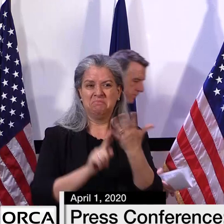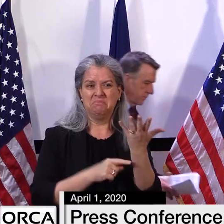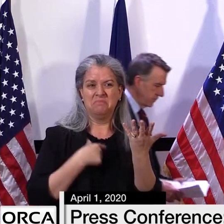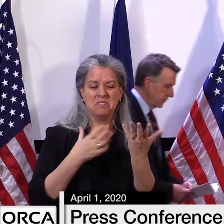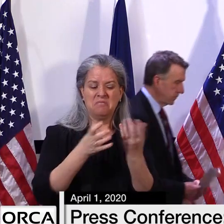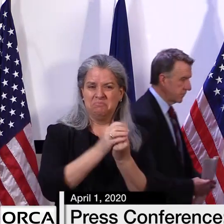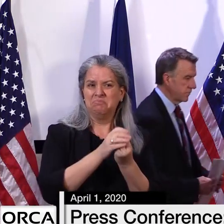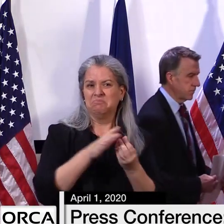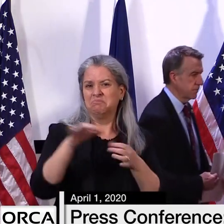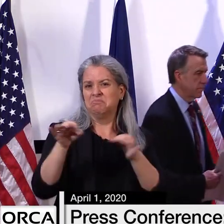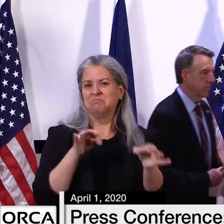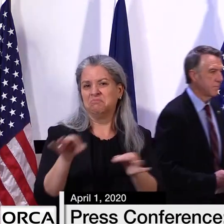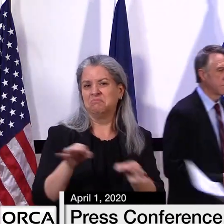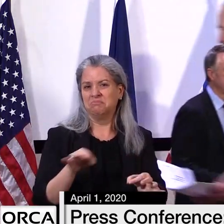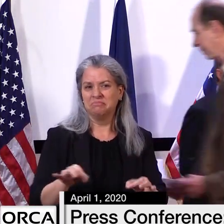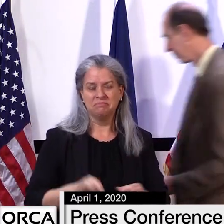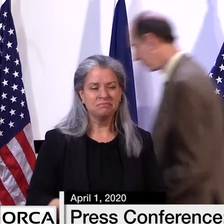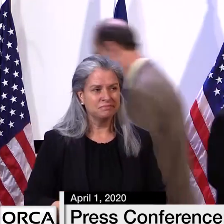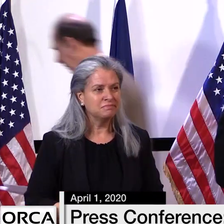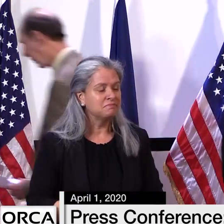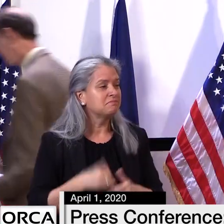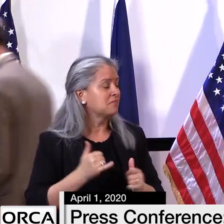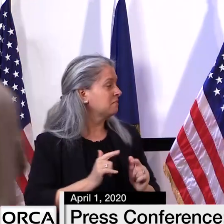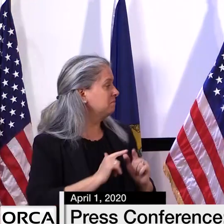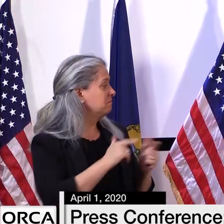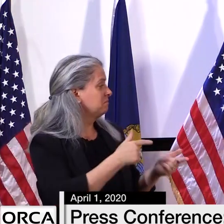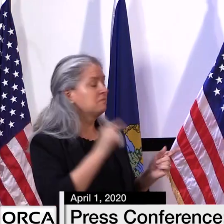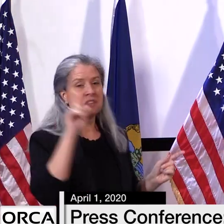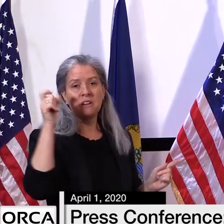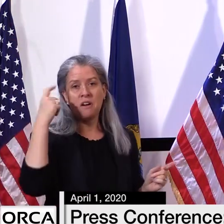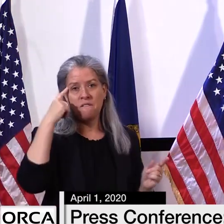theme of this press conference.